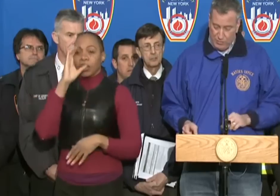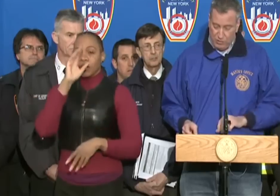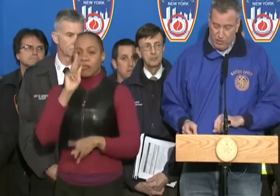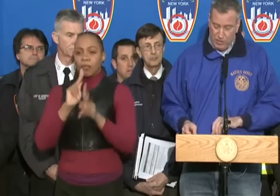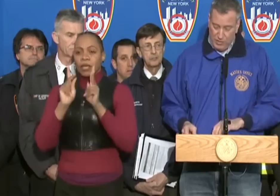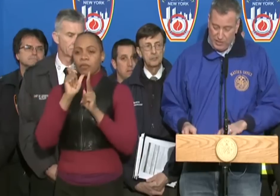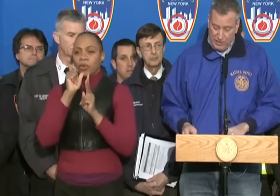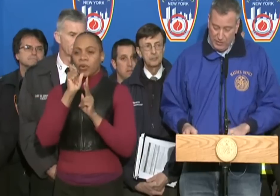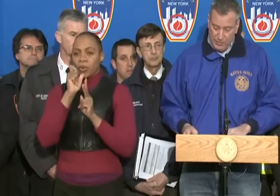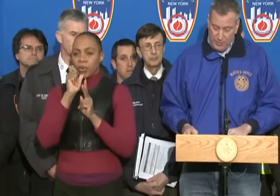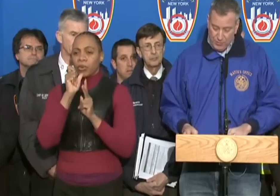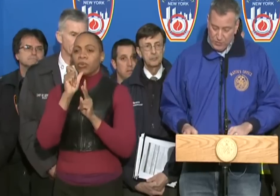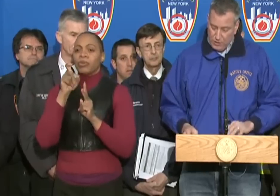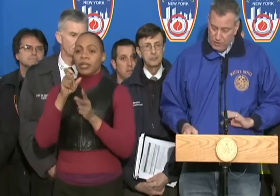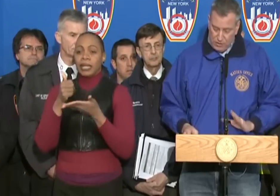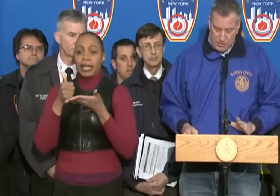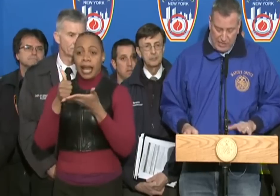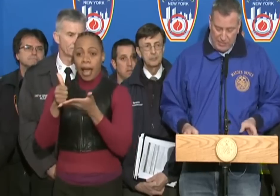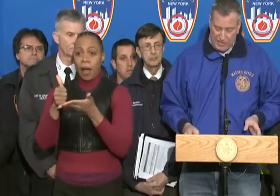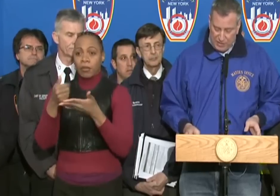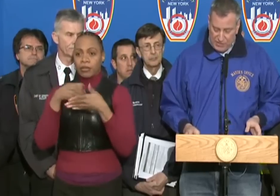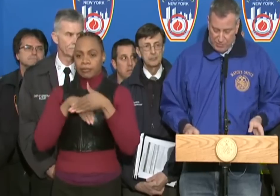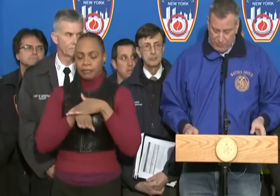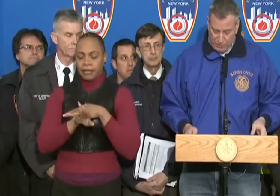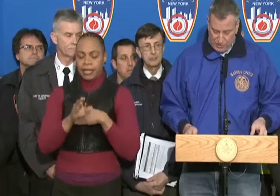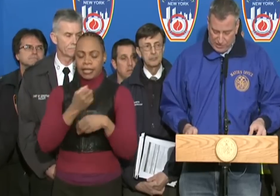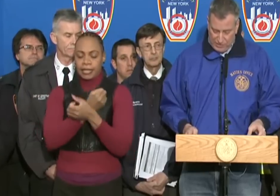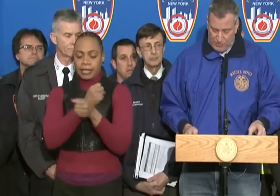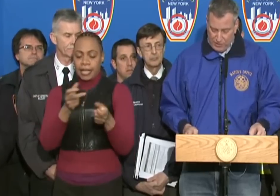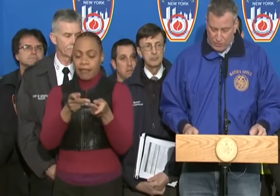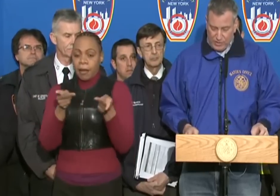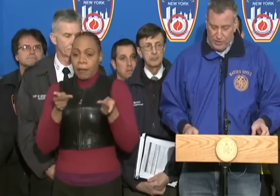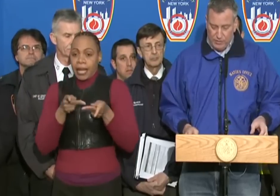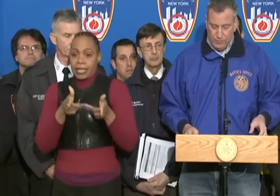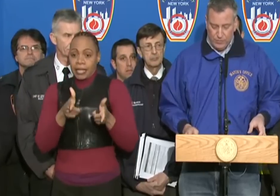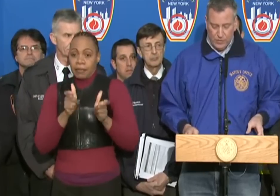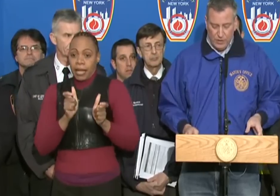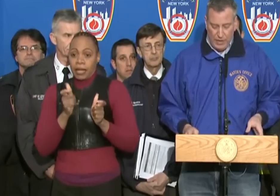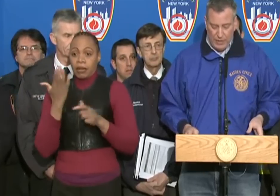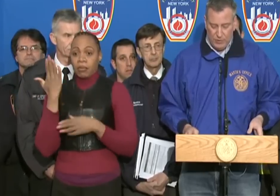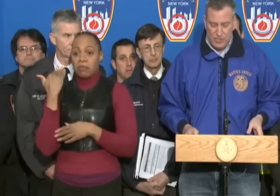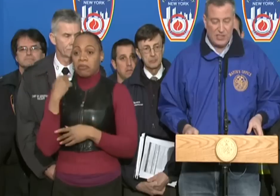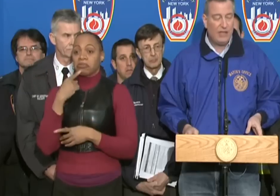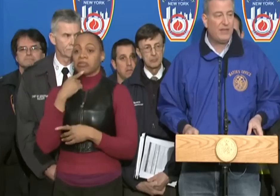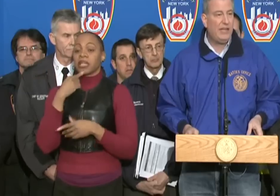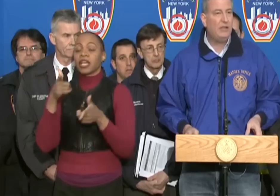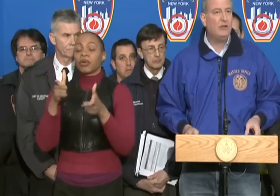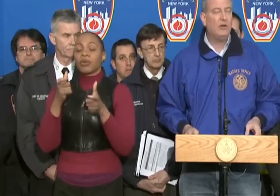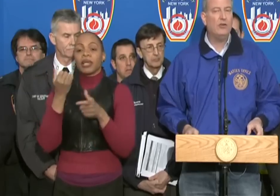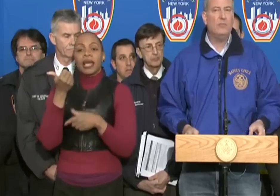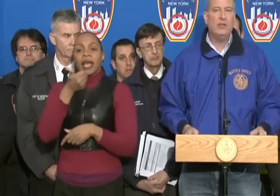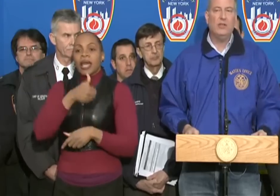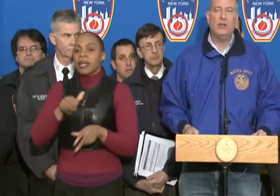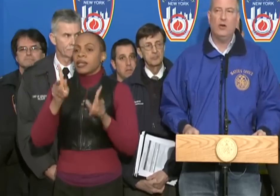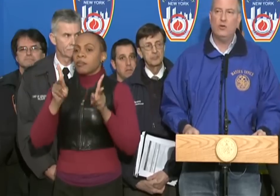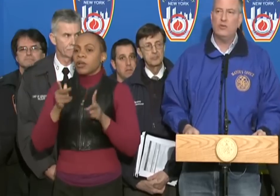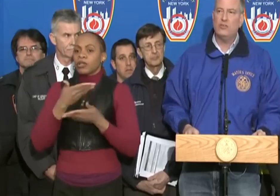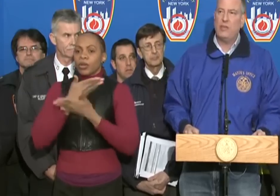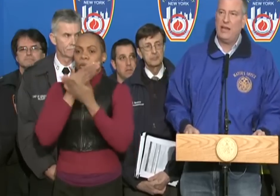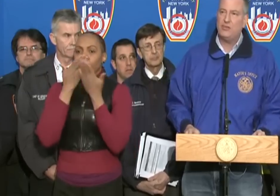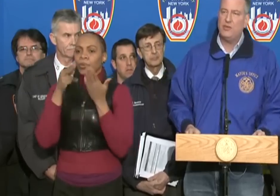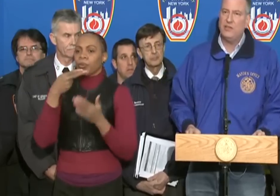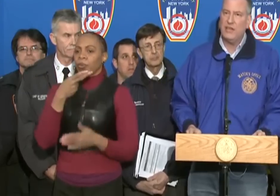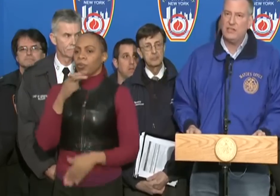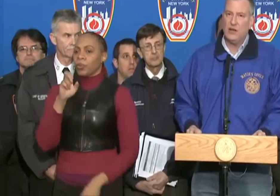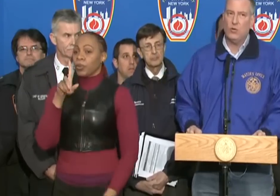sure they can be brought in immediately. Same things I've said before, I'll say them very quickly. Anyone who doesn't have heat, call your building owners